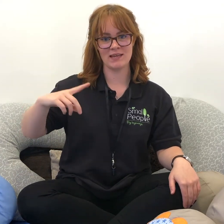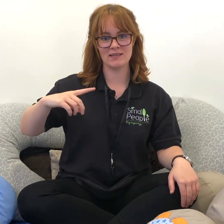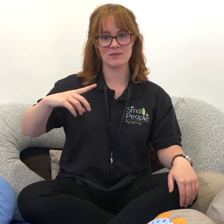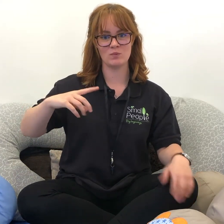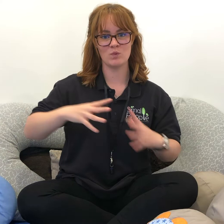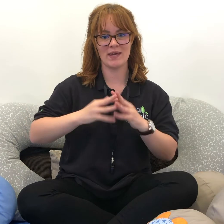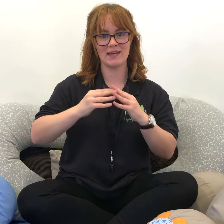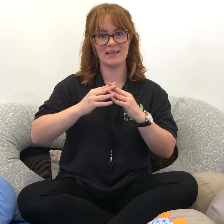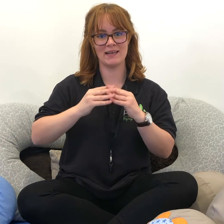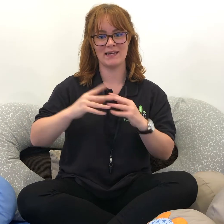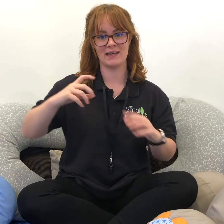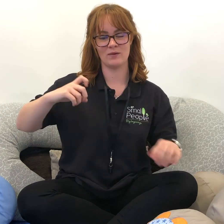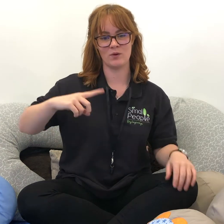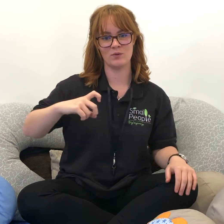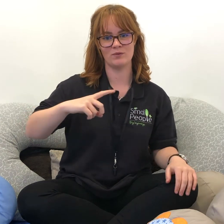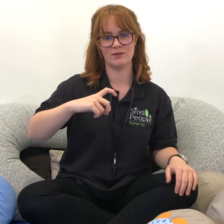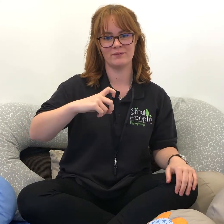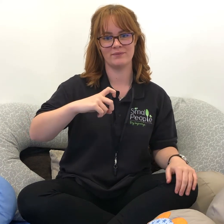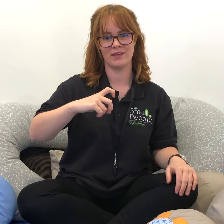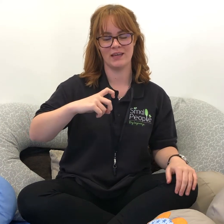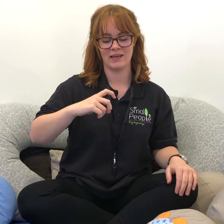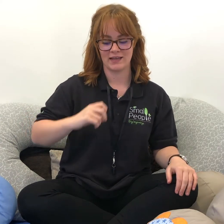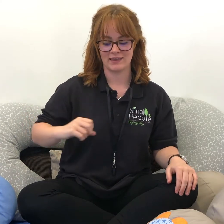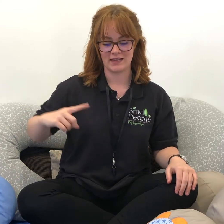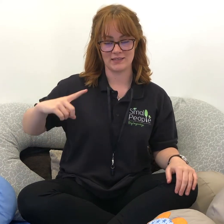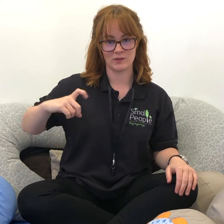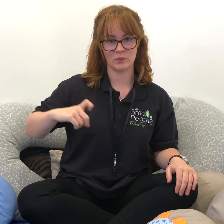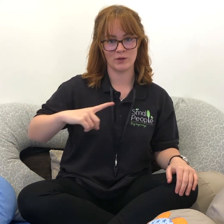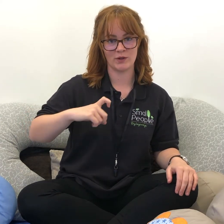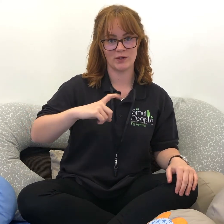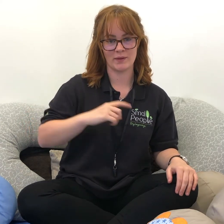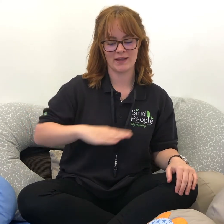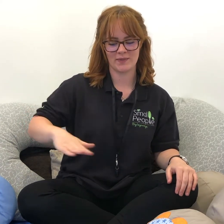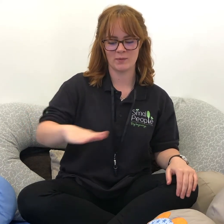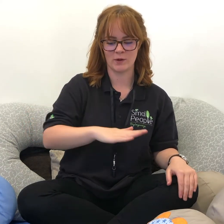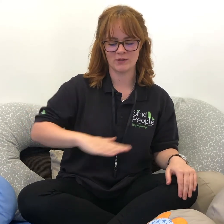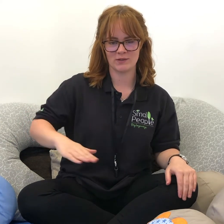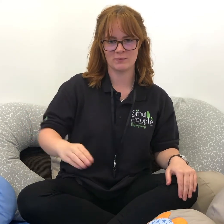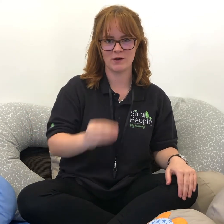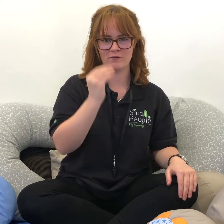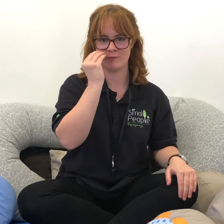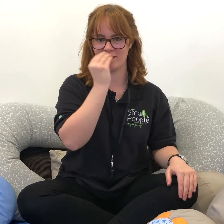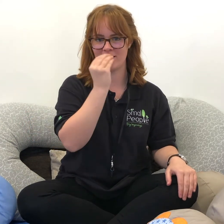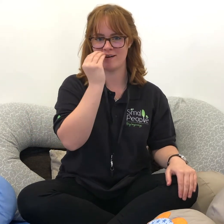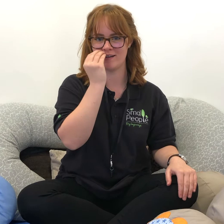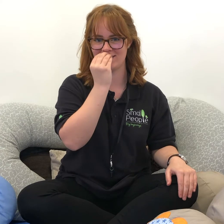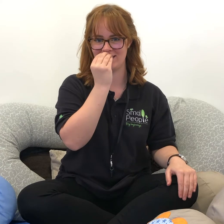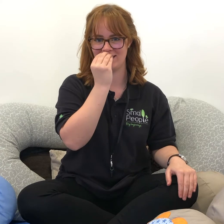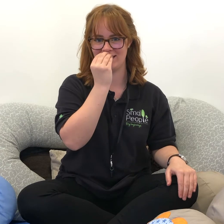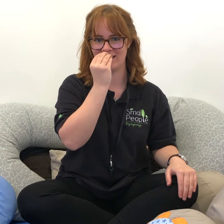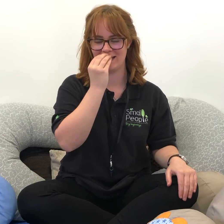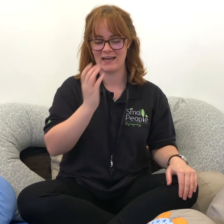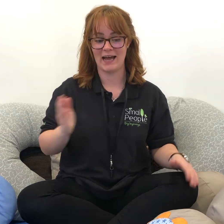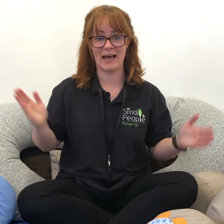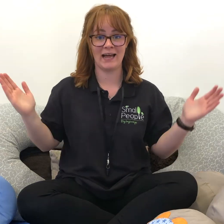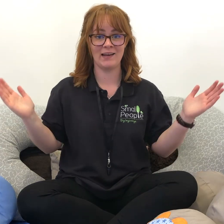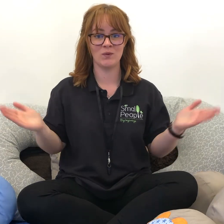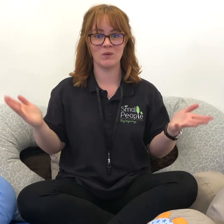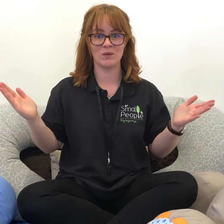is Wiggly Woo. There's a worm at the bottom of my garden, and all